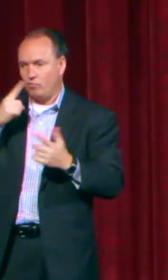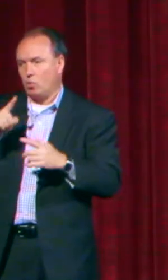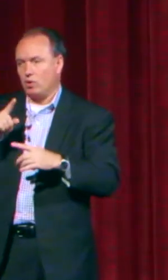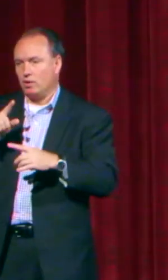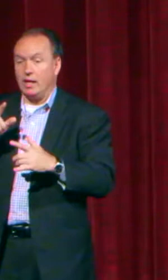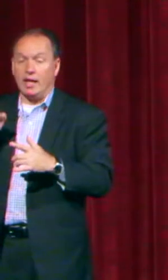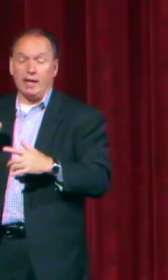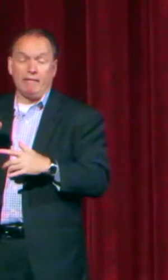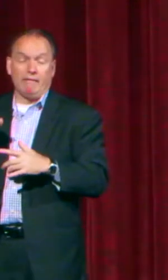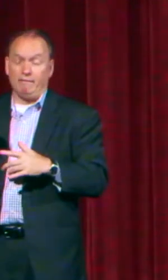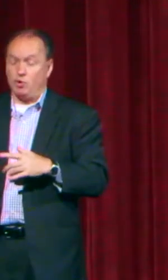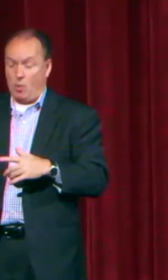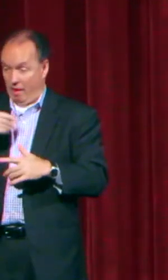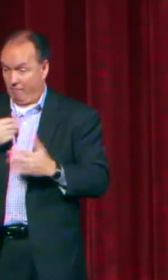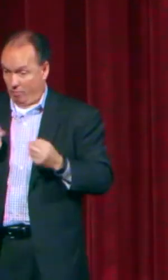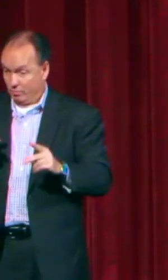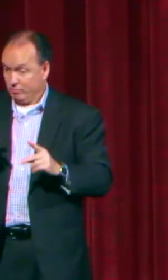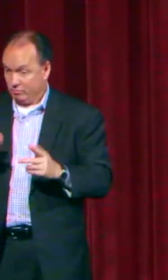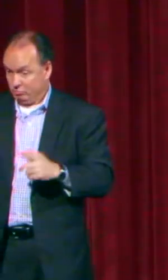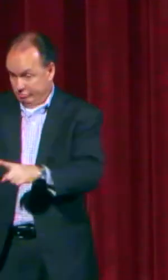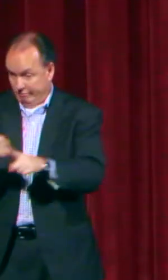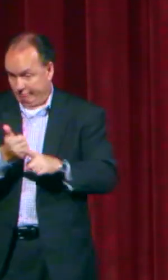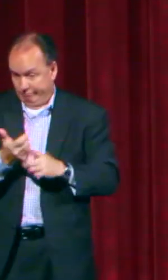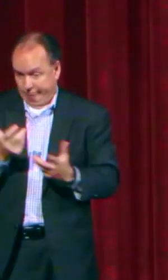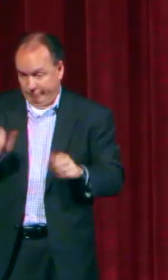if you have the opportunity to